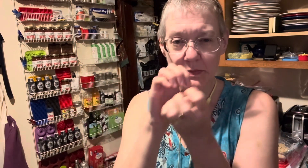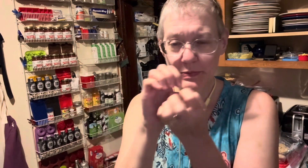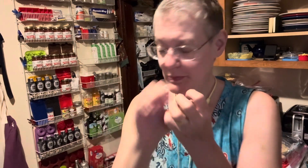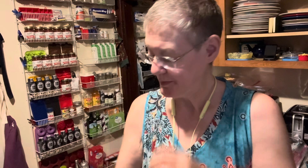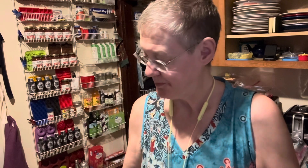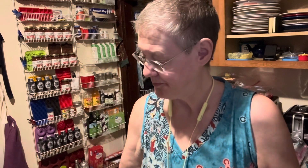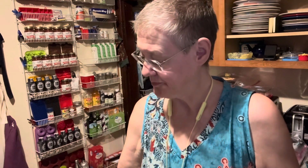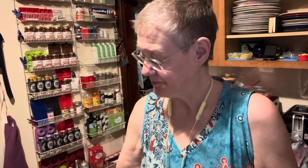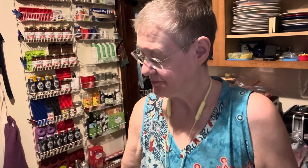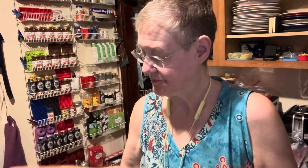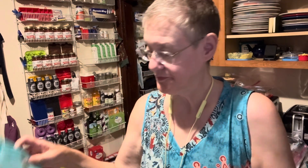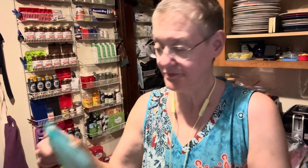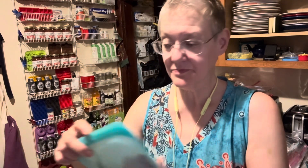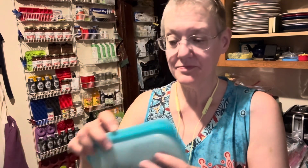bacon, already cooked and